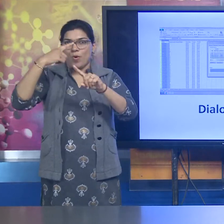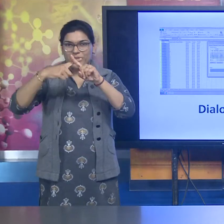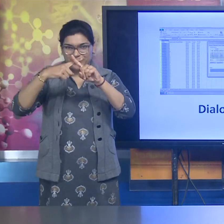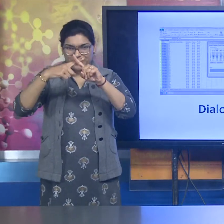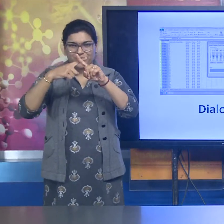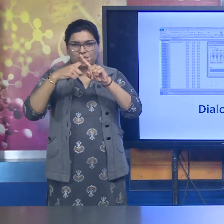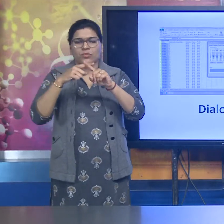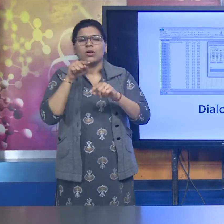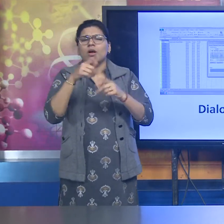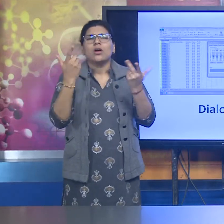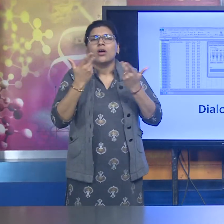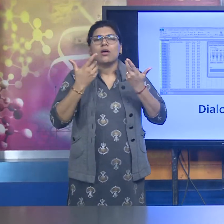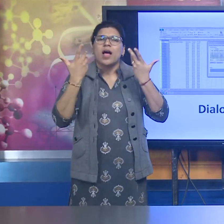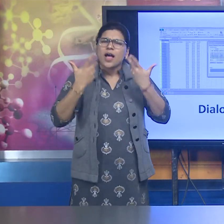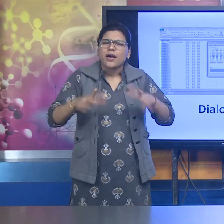Dialog